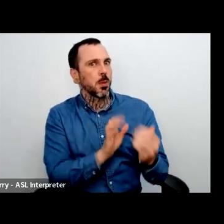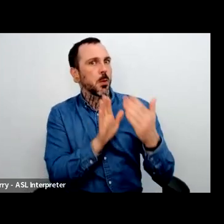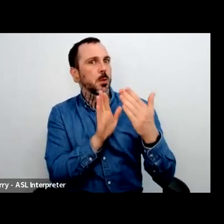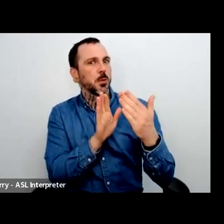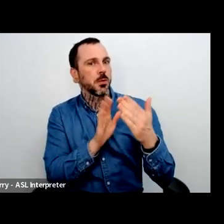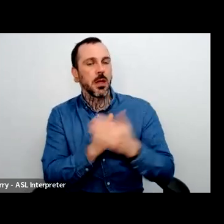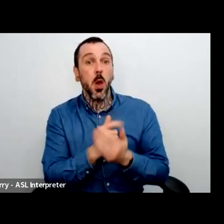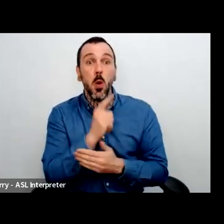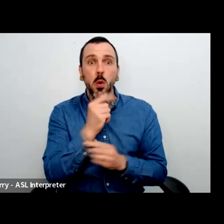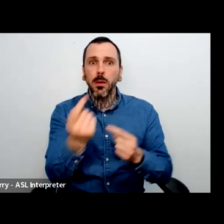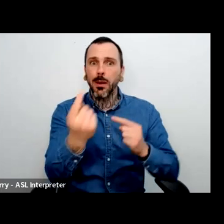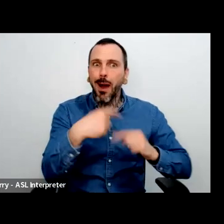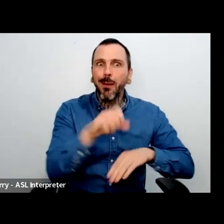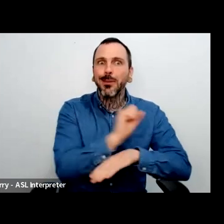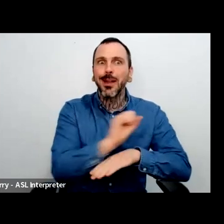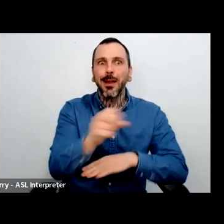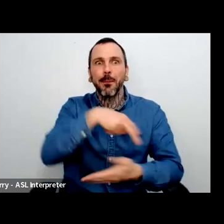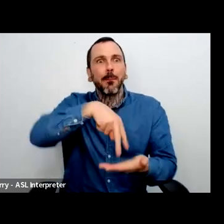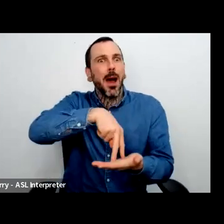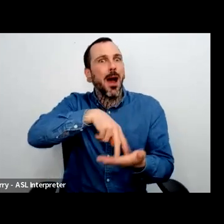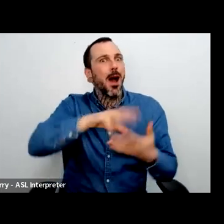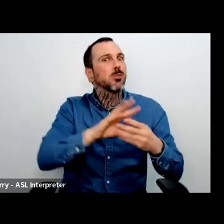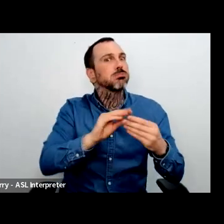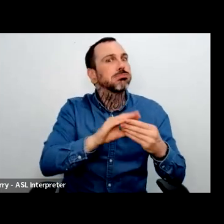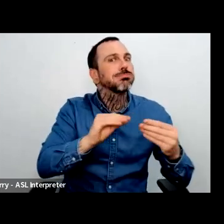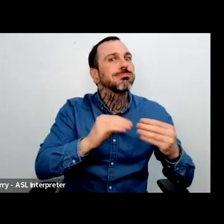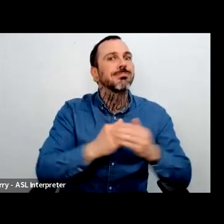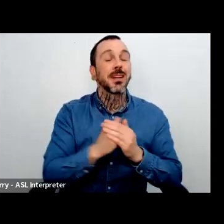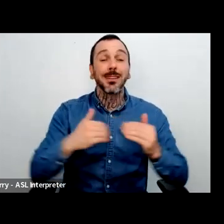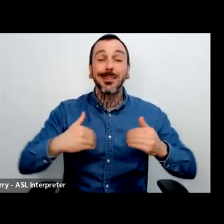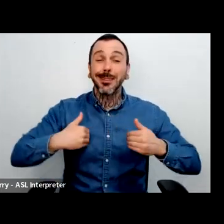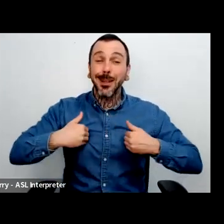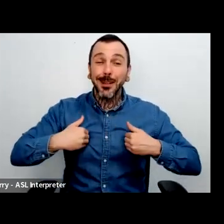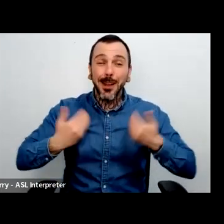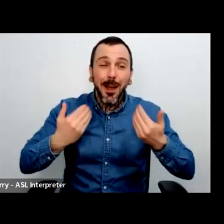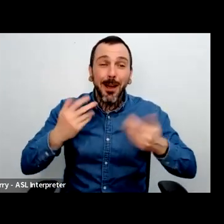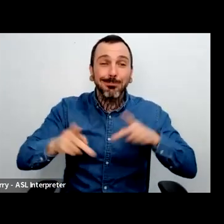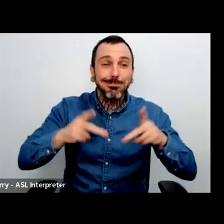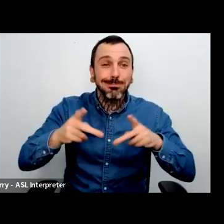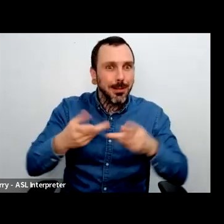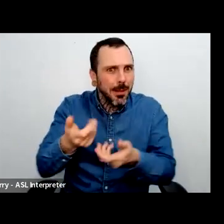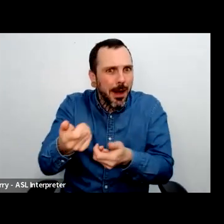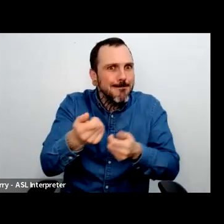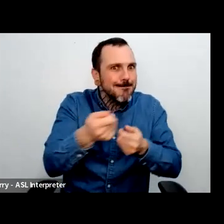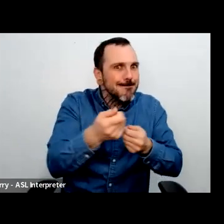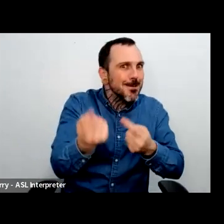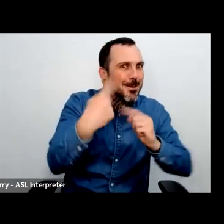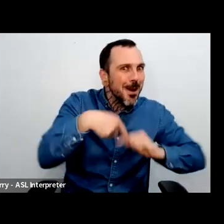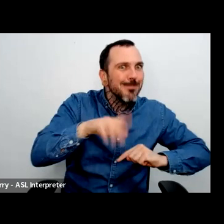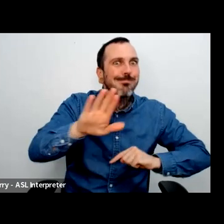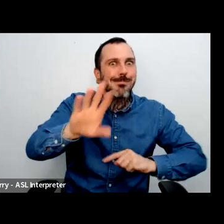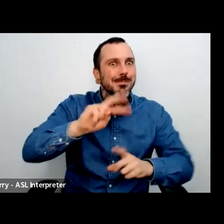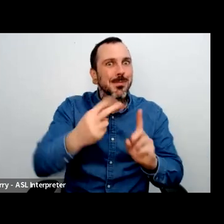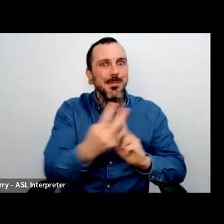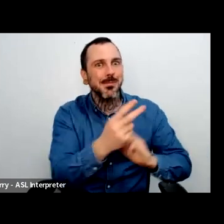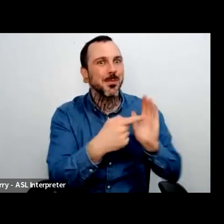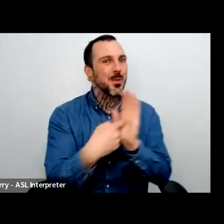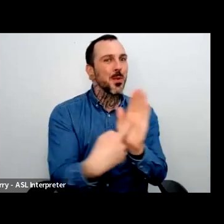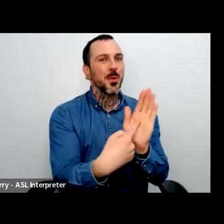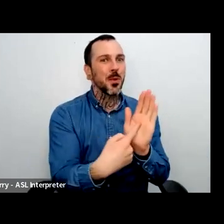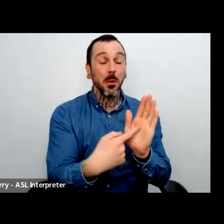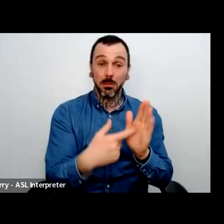stories, the voice of young people, which is emerging so strongly and so in such an interesting way,